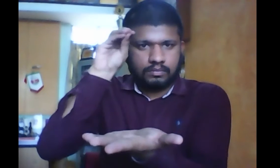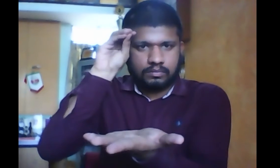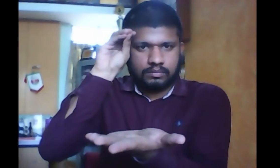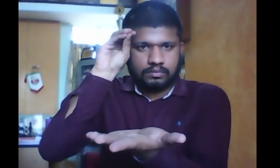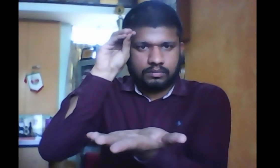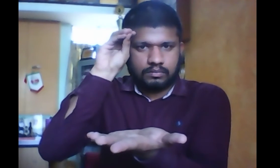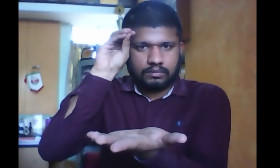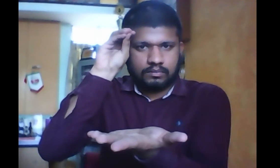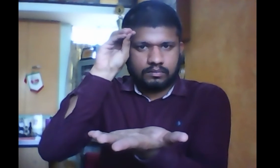Learn.